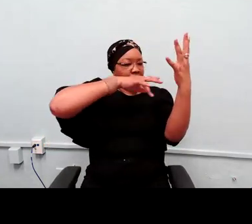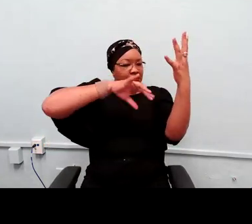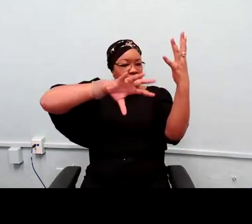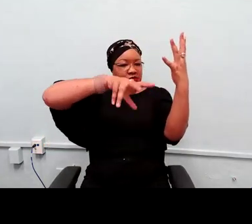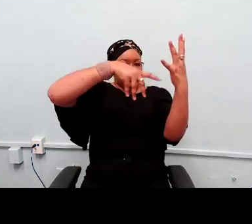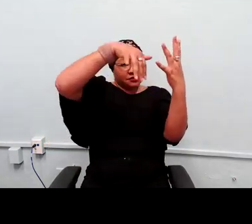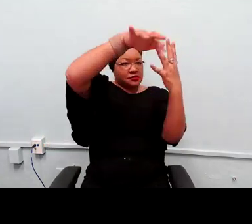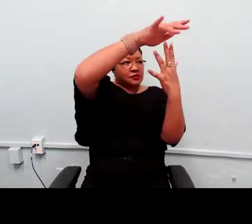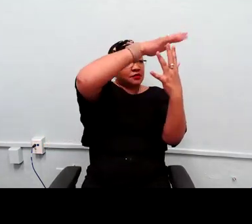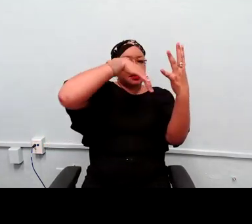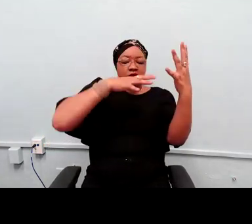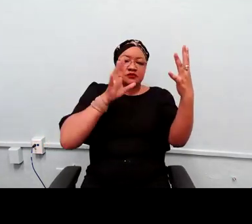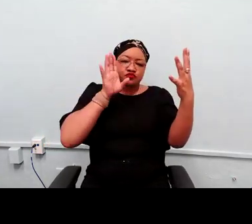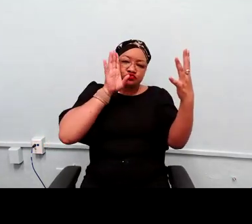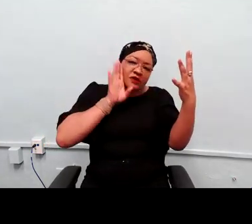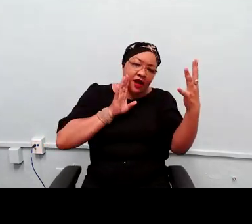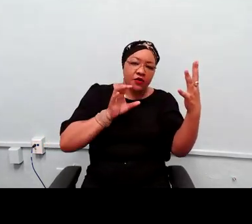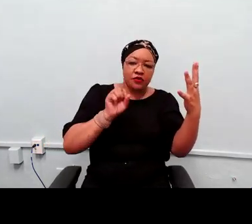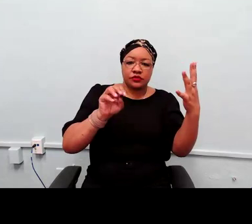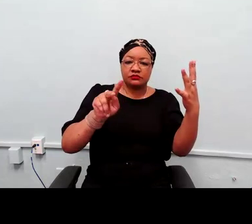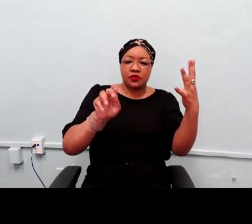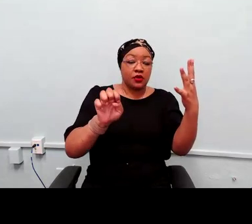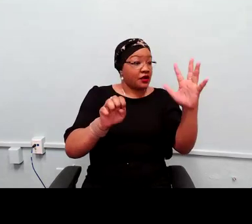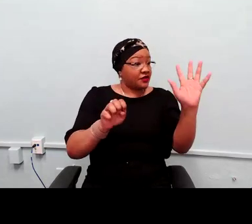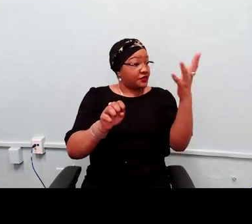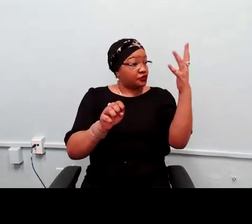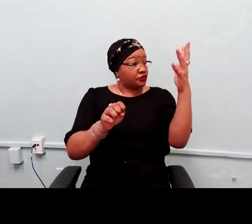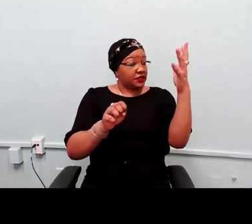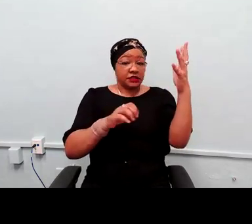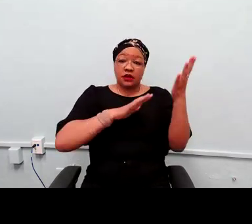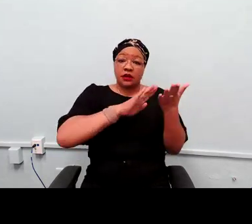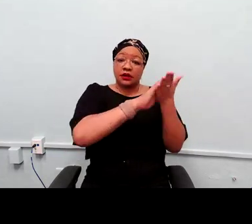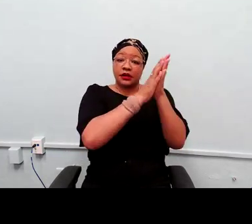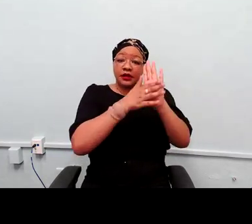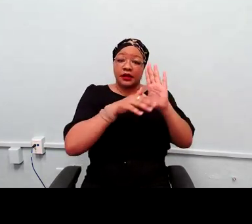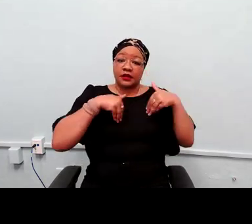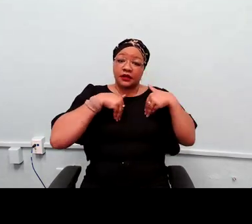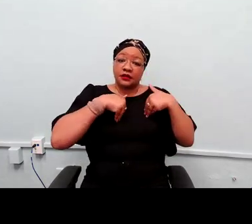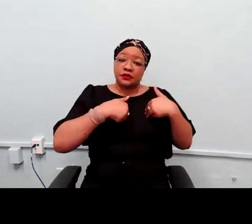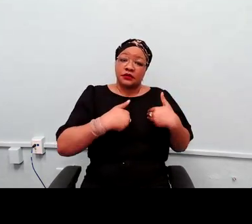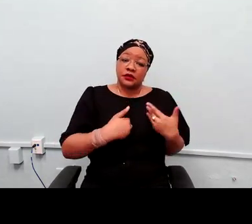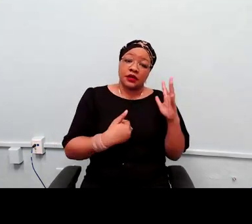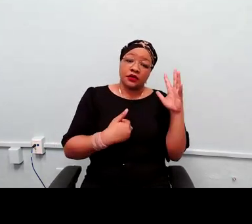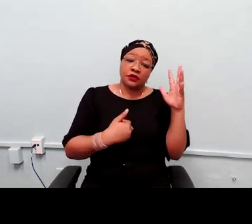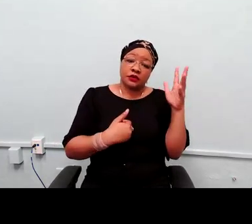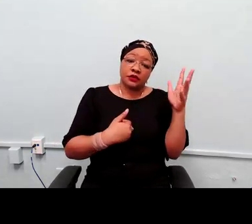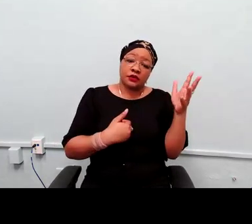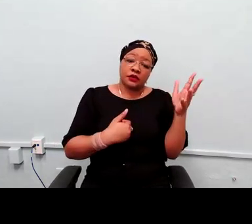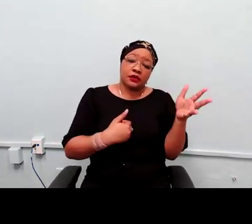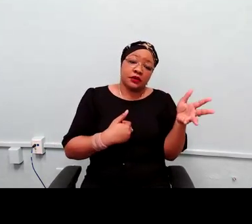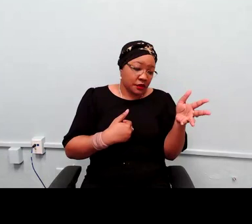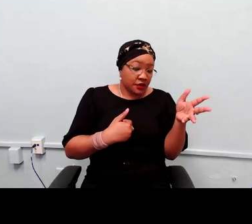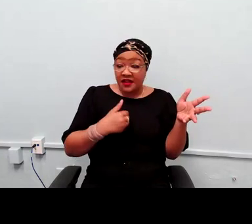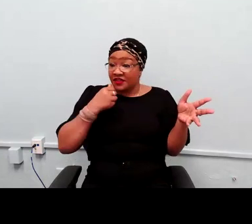sky, browner than the earth. The trees are getting tired. The girl does not smoke, but still